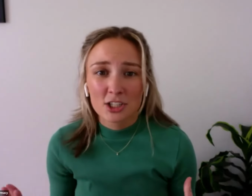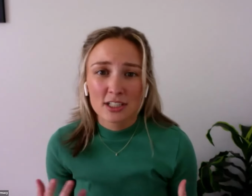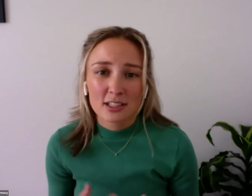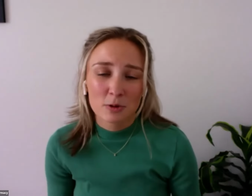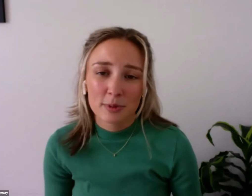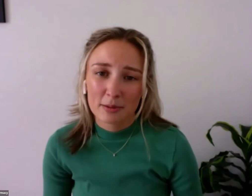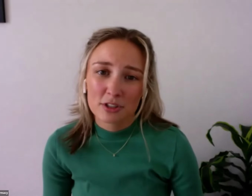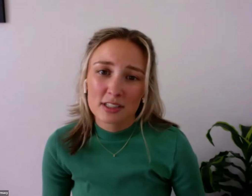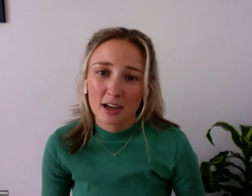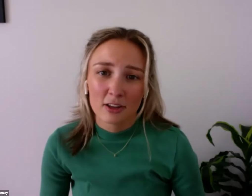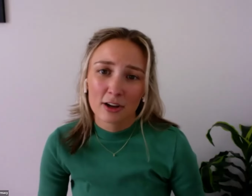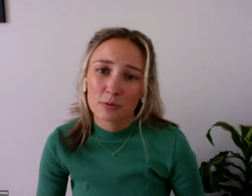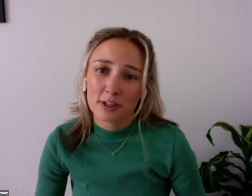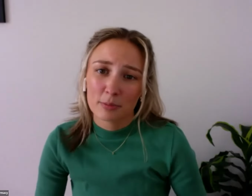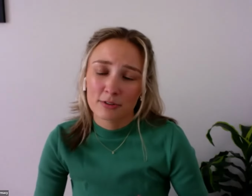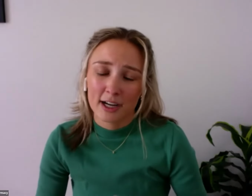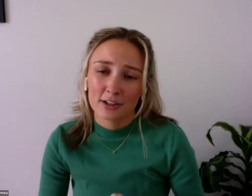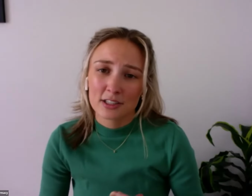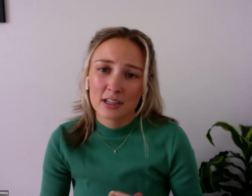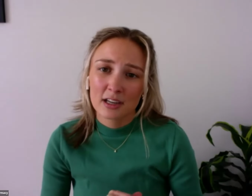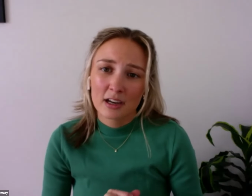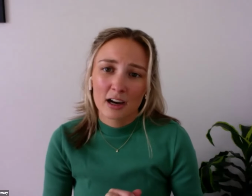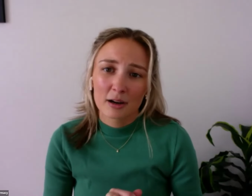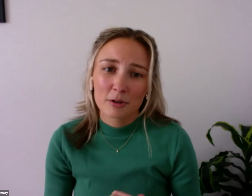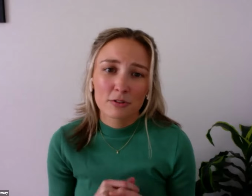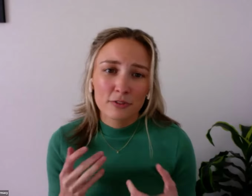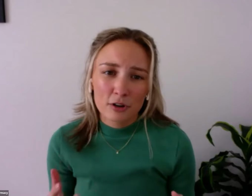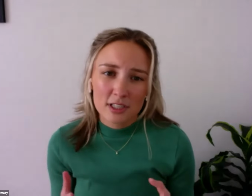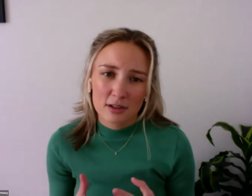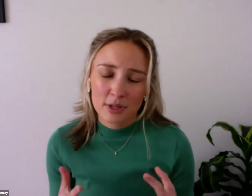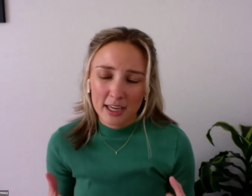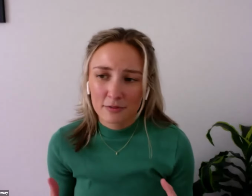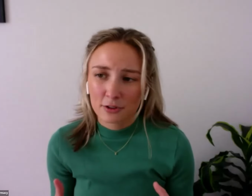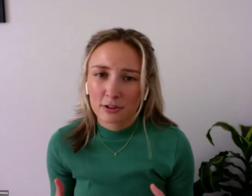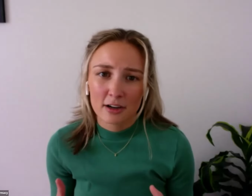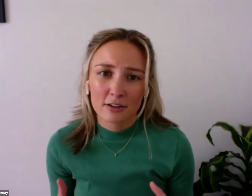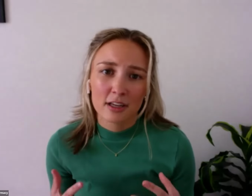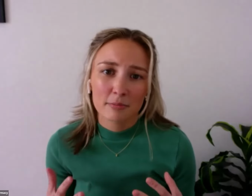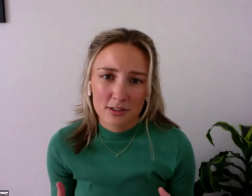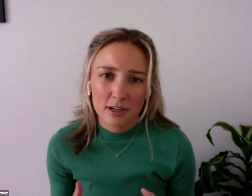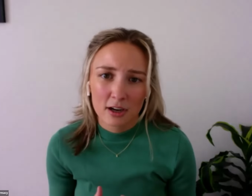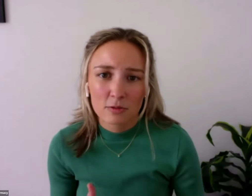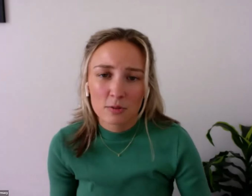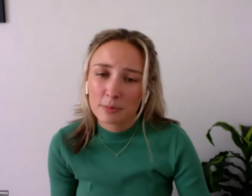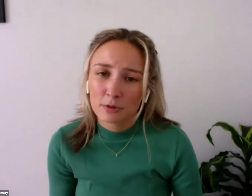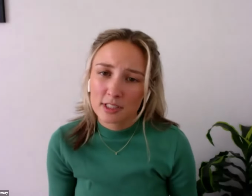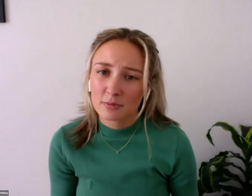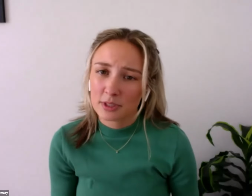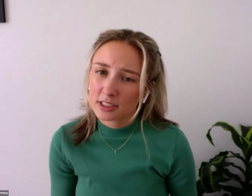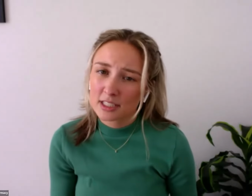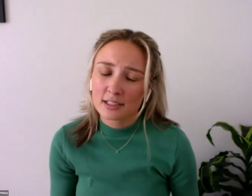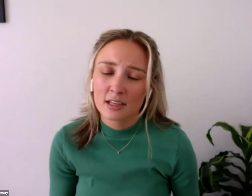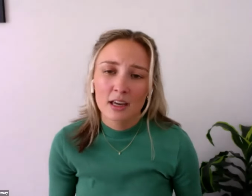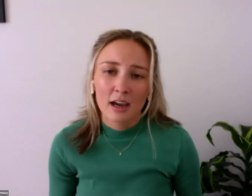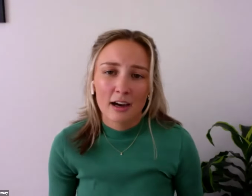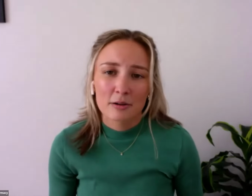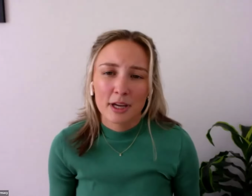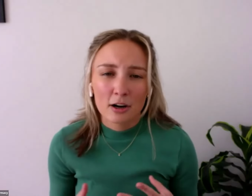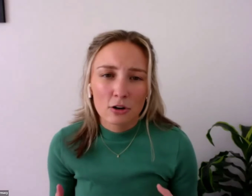which our patients will be able to telehealth with our providers. It will focus on behavioral health and mental health with people with